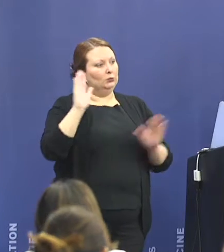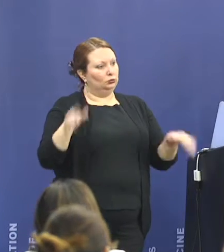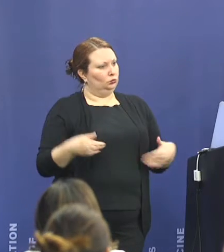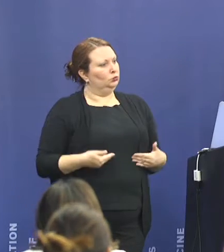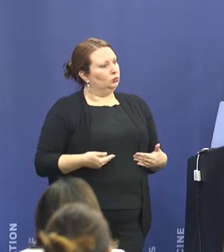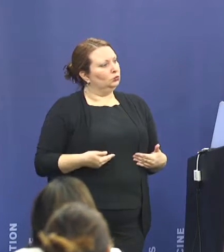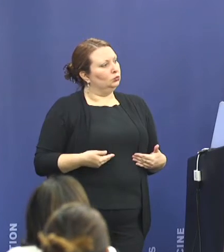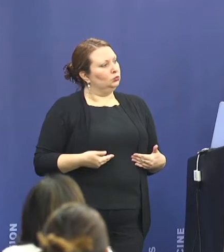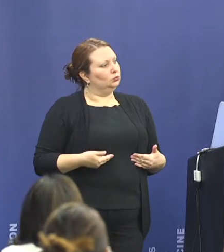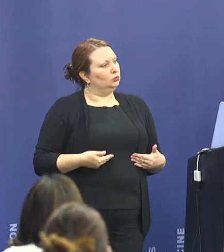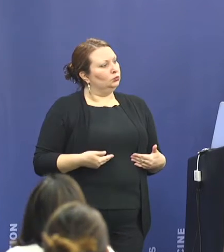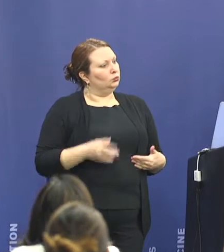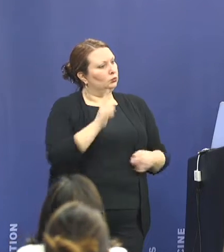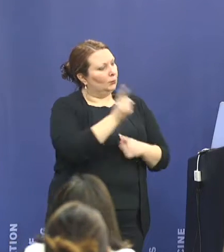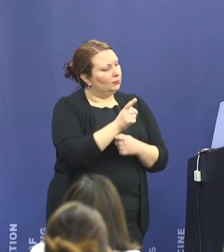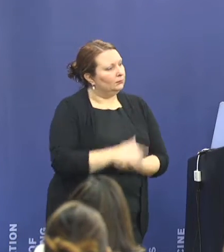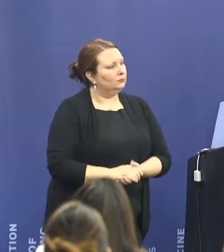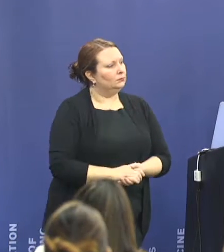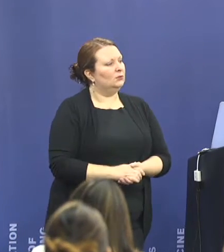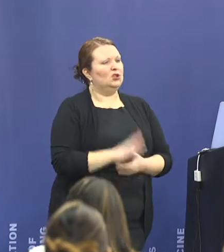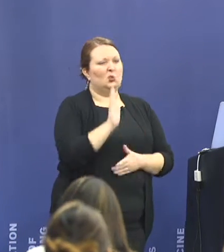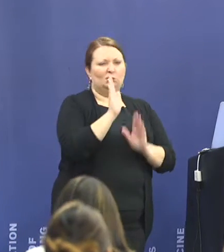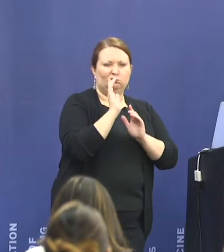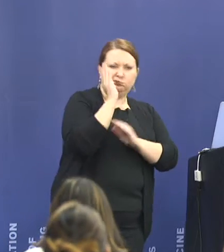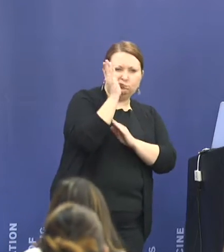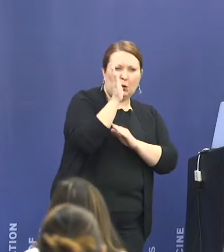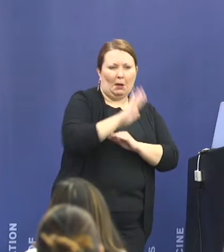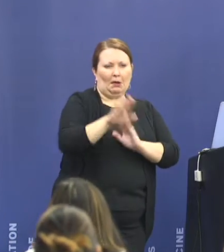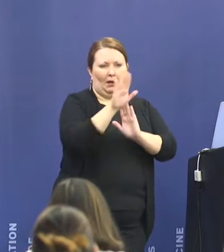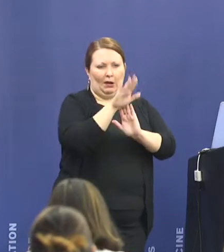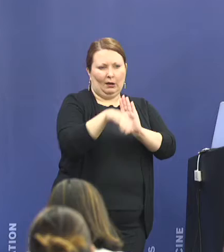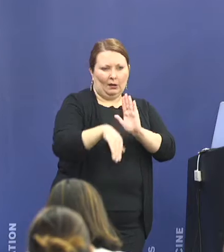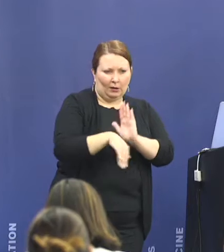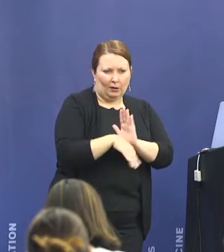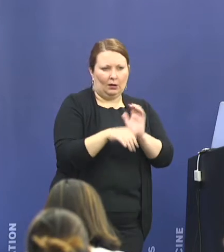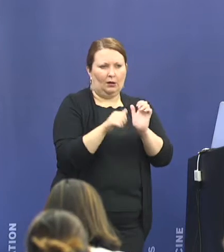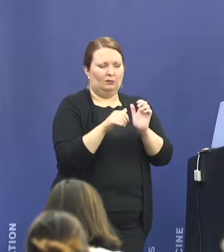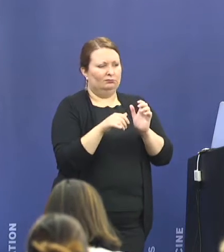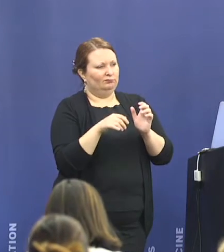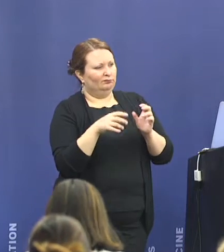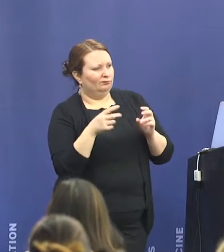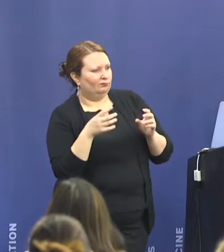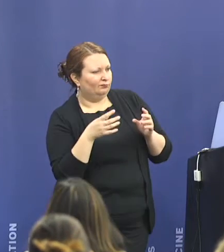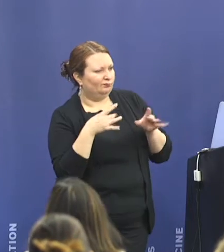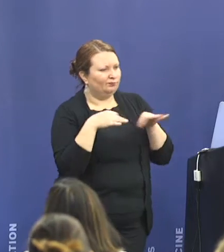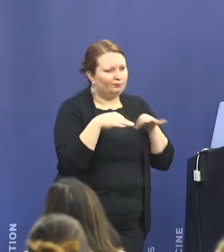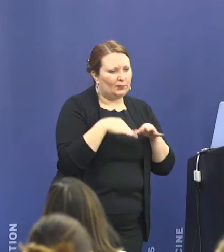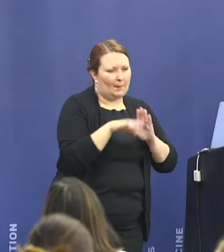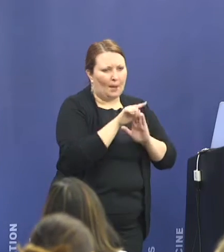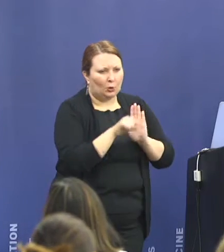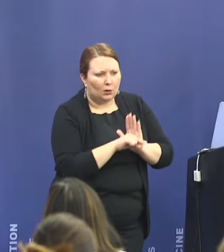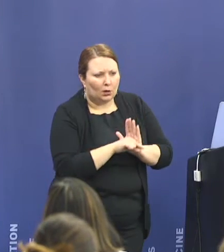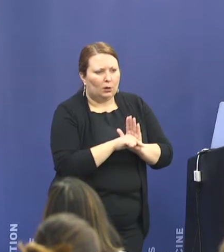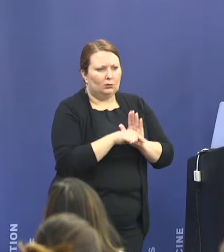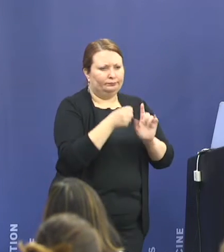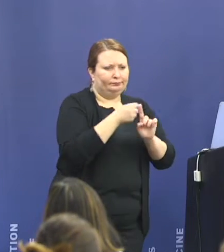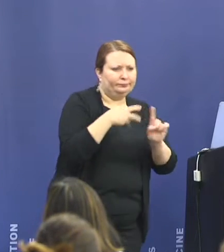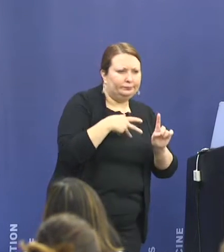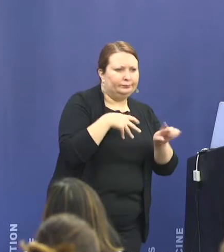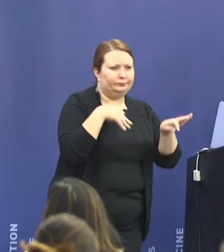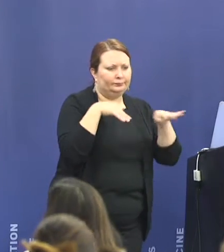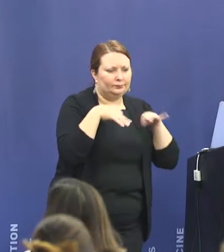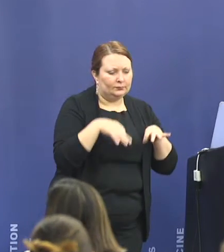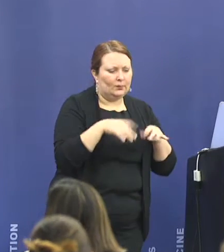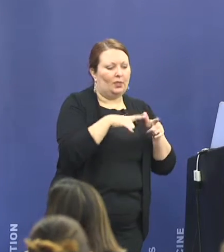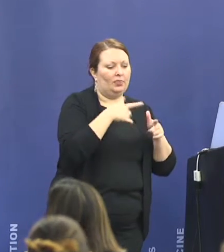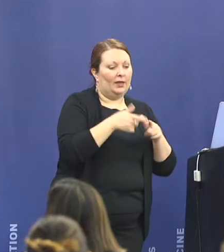moment. Dr. Lopez will speak for about 30 minutes, providing background and context on this issue. This will be